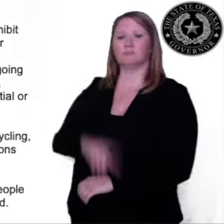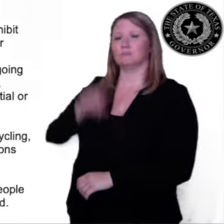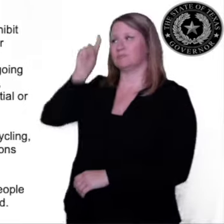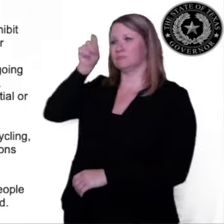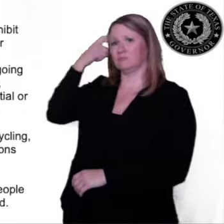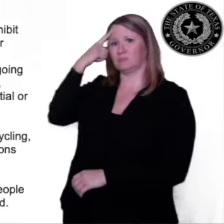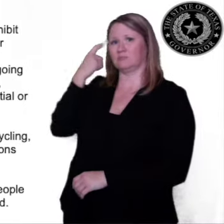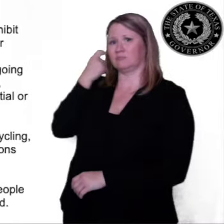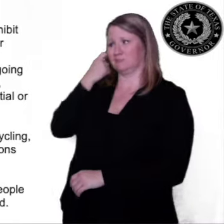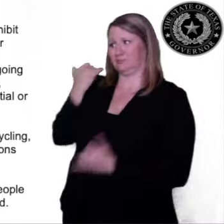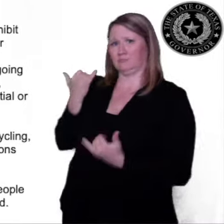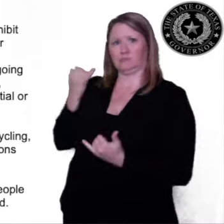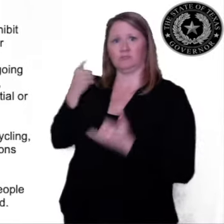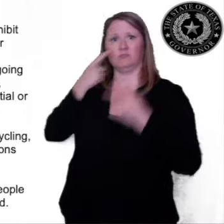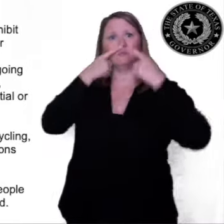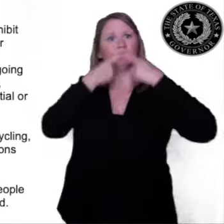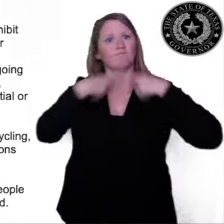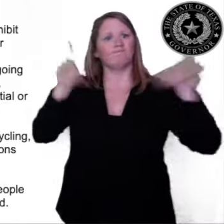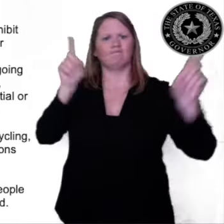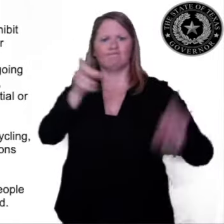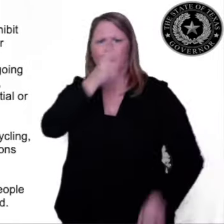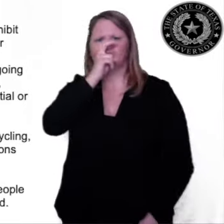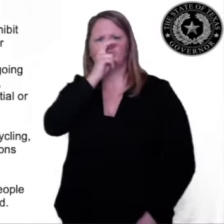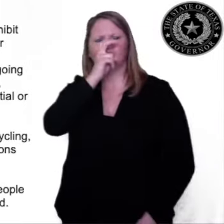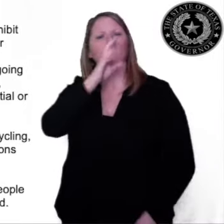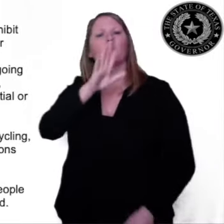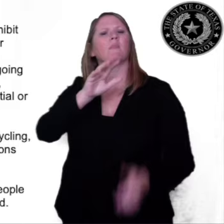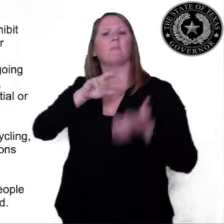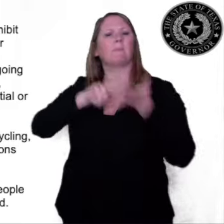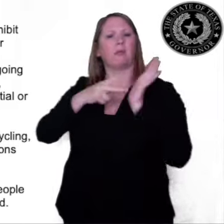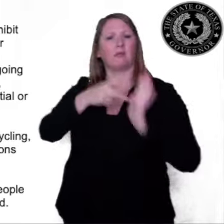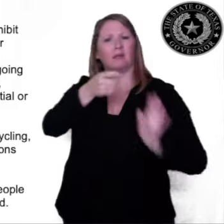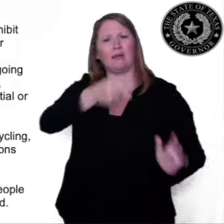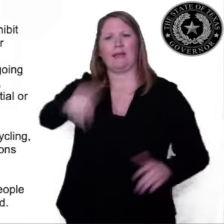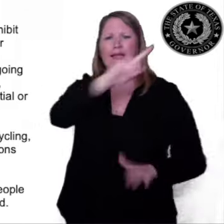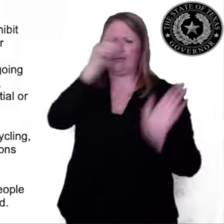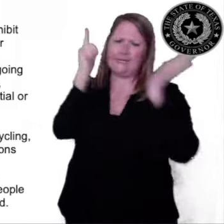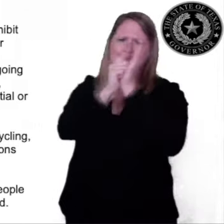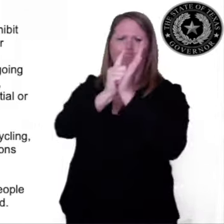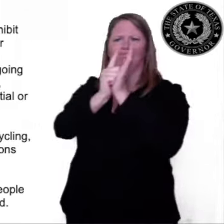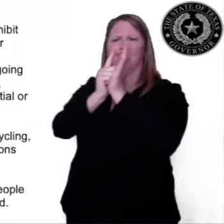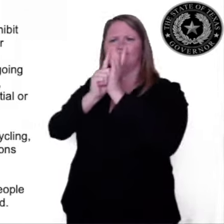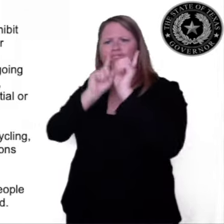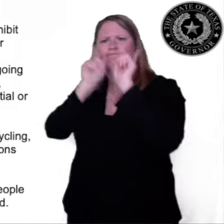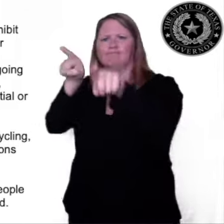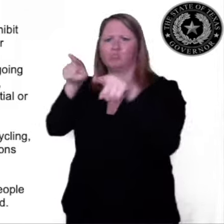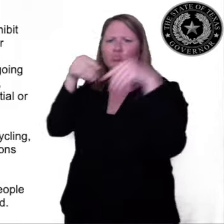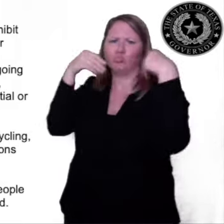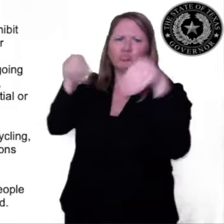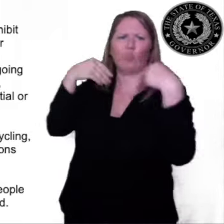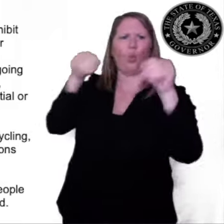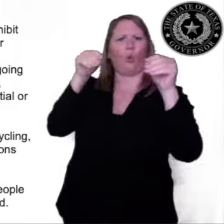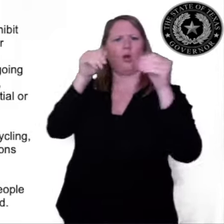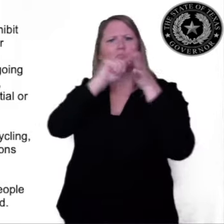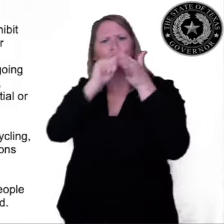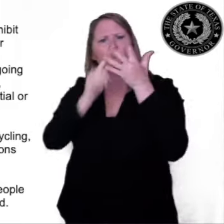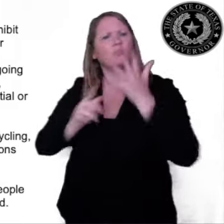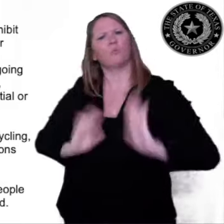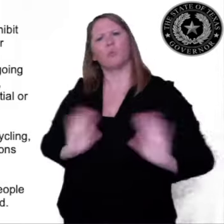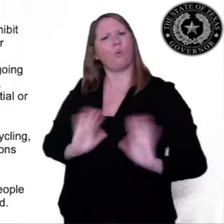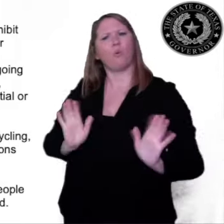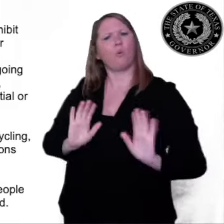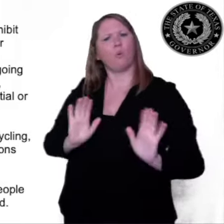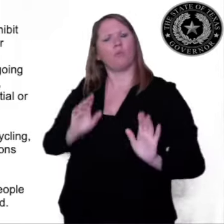This executive order does not prohibit people from accessing essential or reopened services or engaging in essential